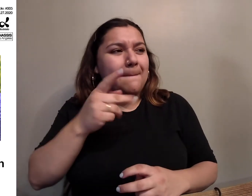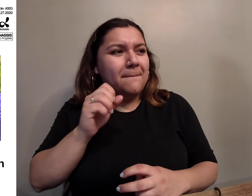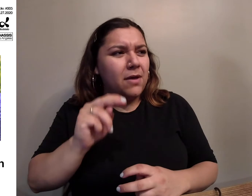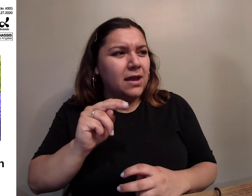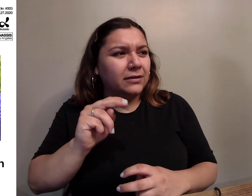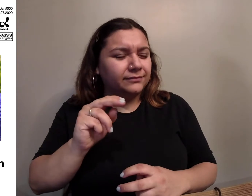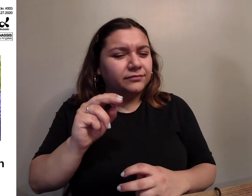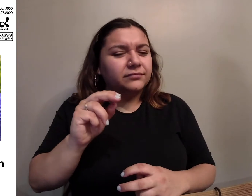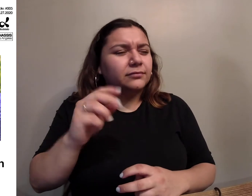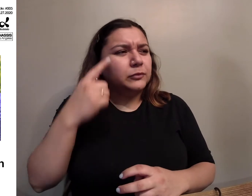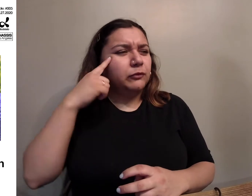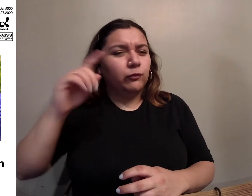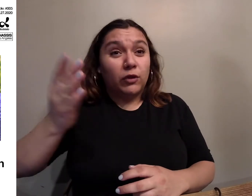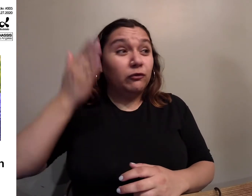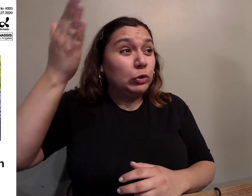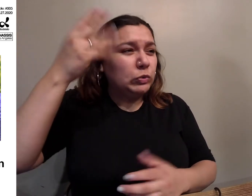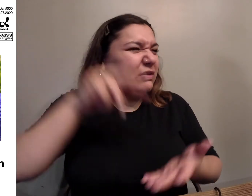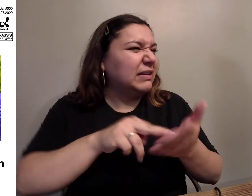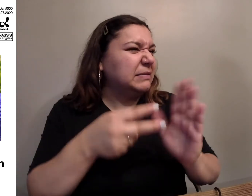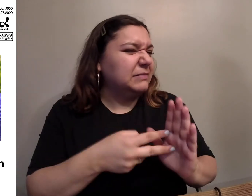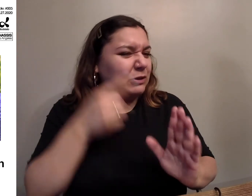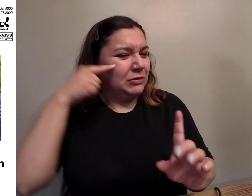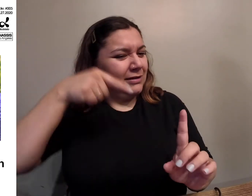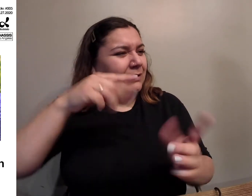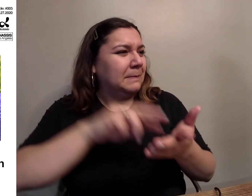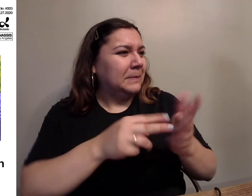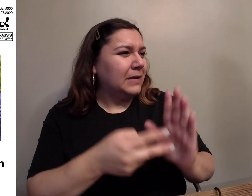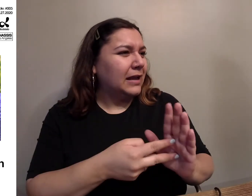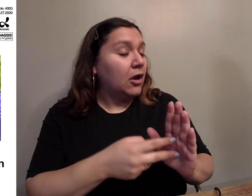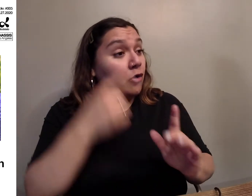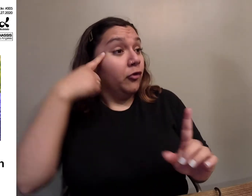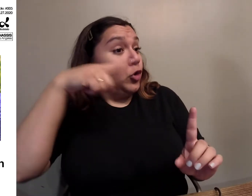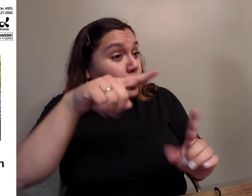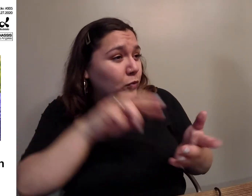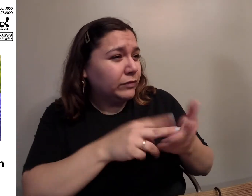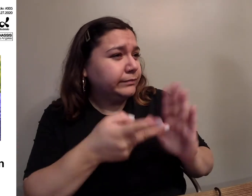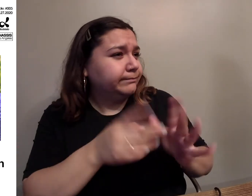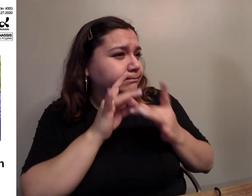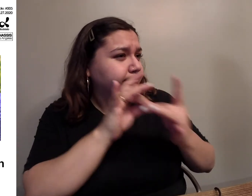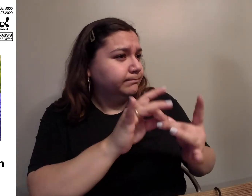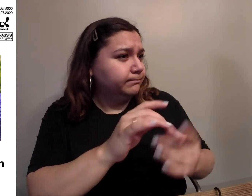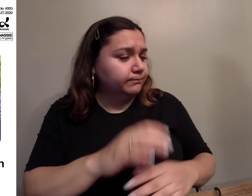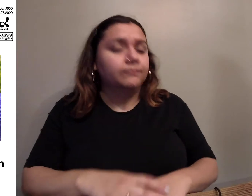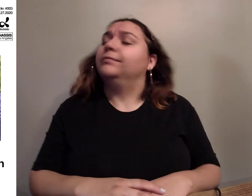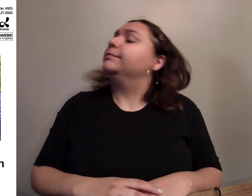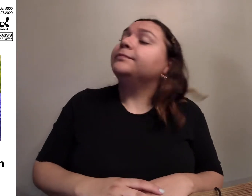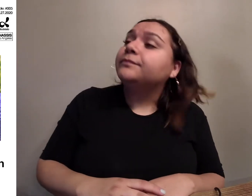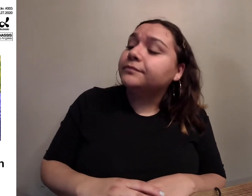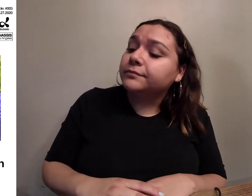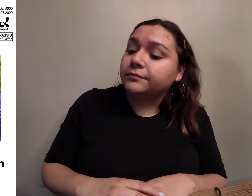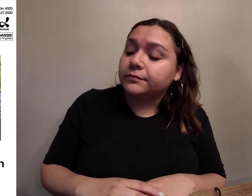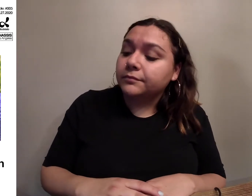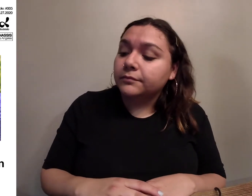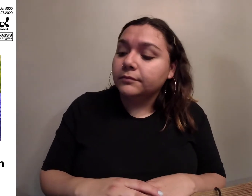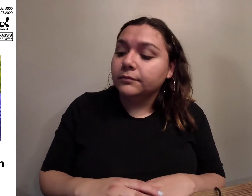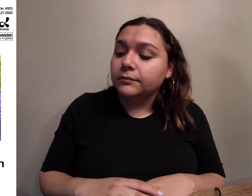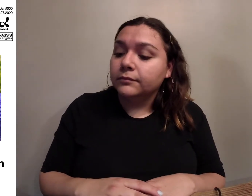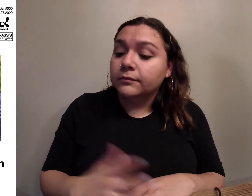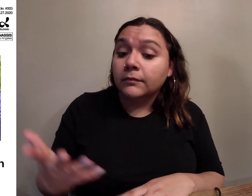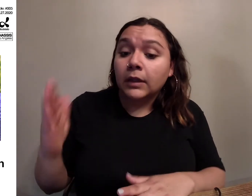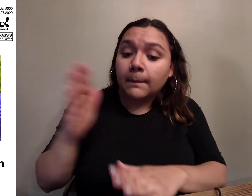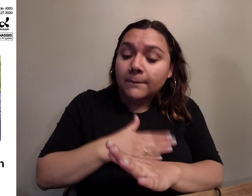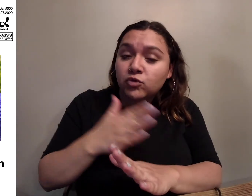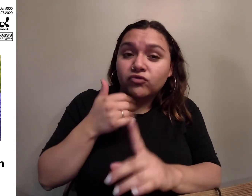do you think he meant, and what does it mean more importantly for you? Well,